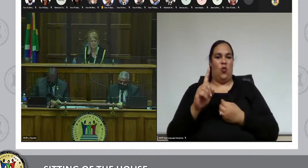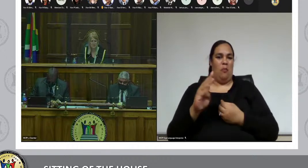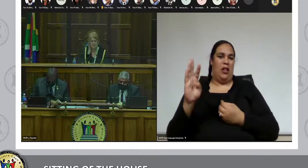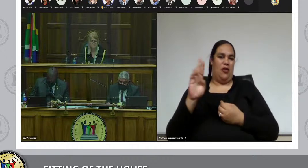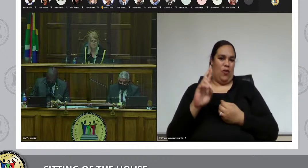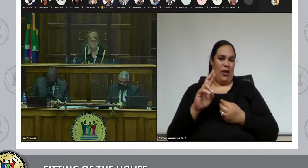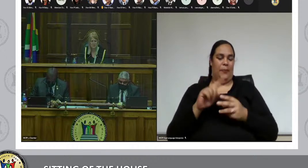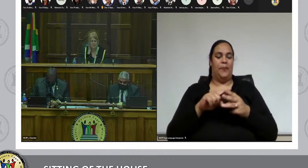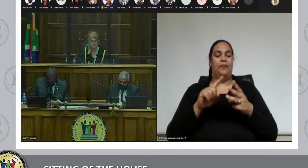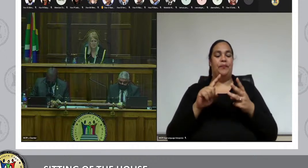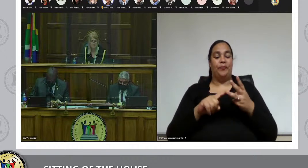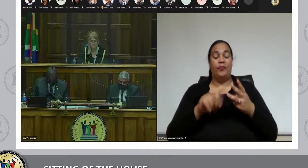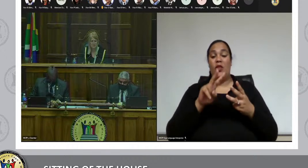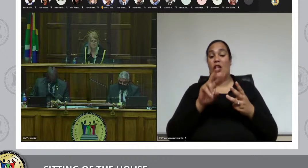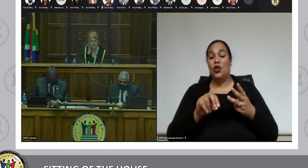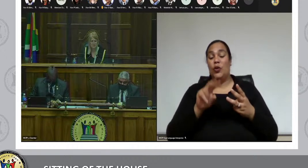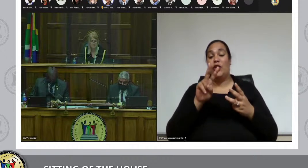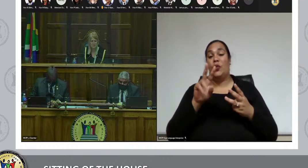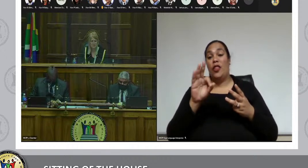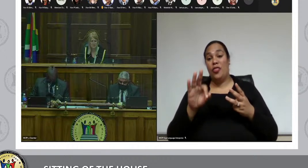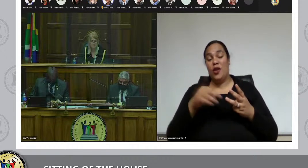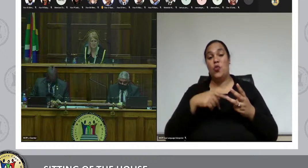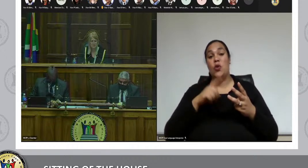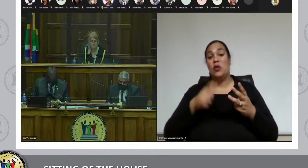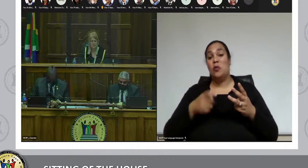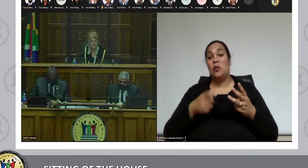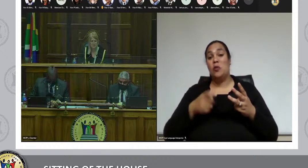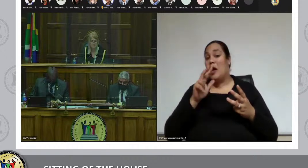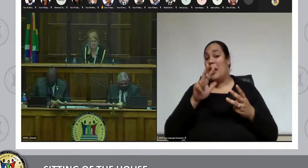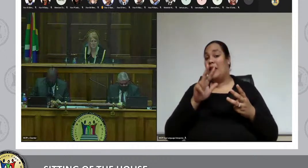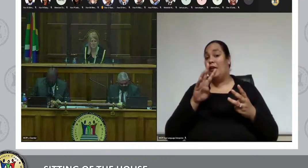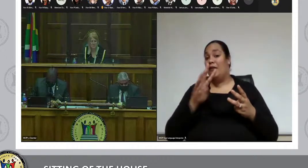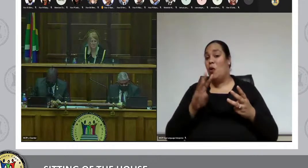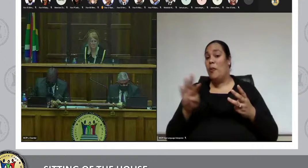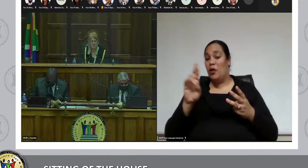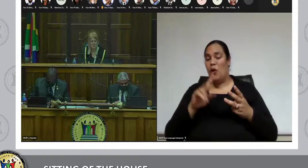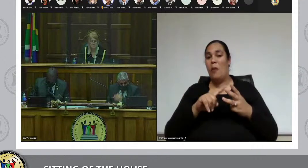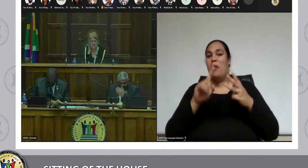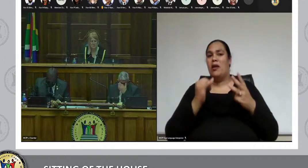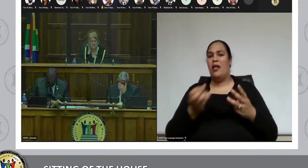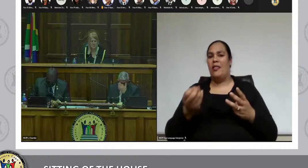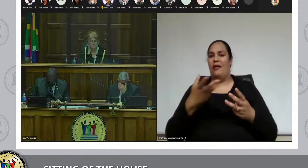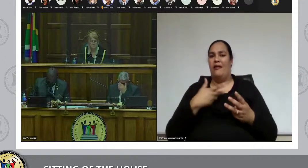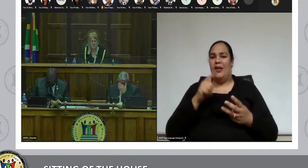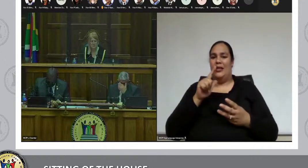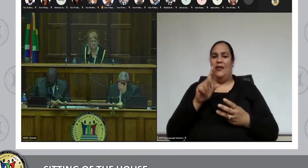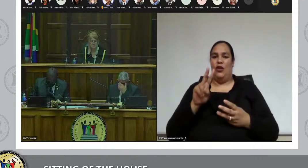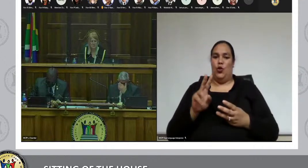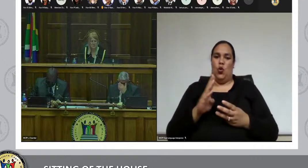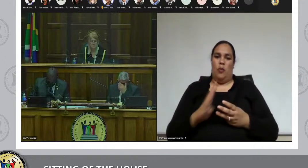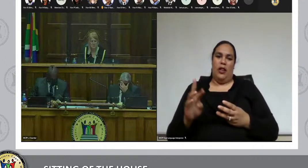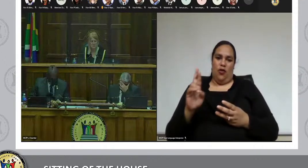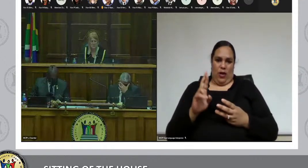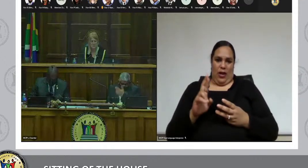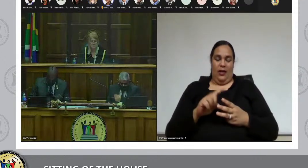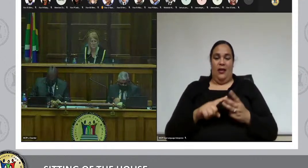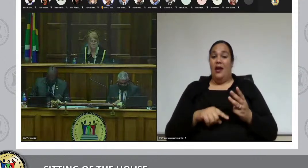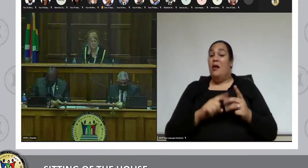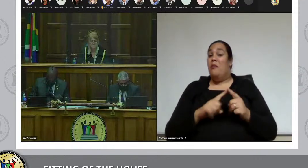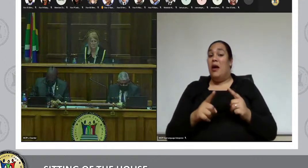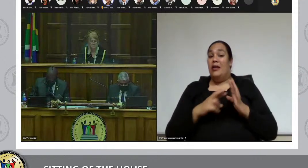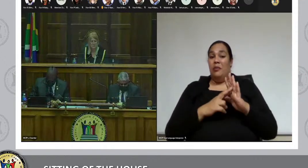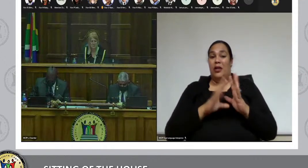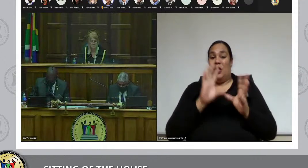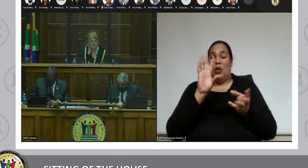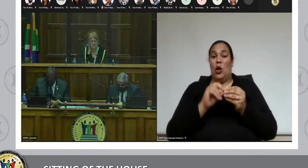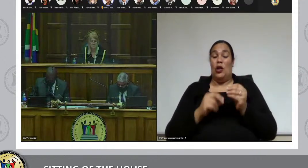rand. And in the 2023, we were expecting 84 billion rand, but are now receiving 72 billion rand, representing a